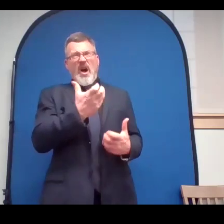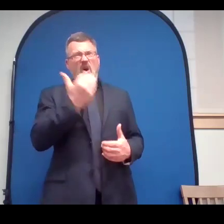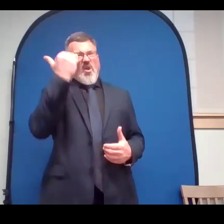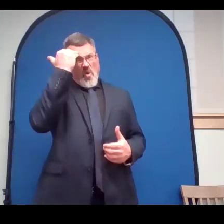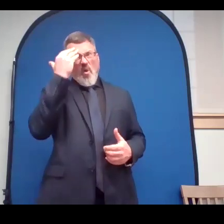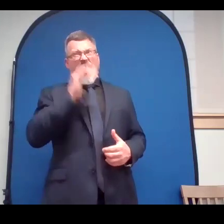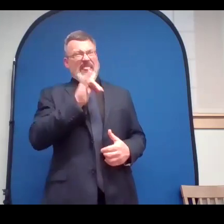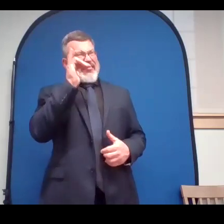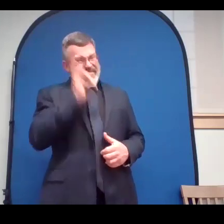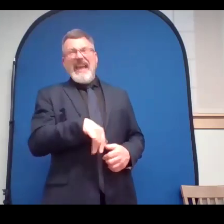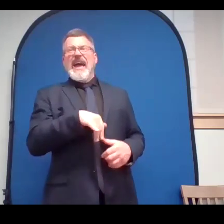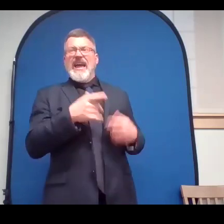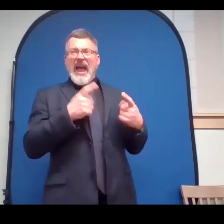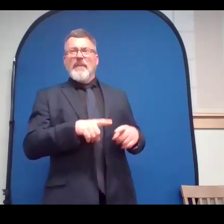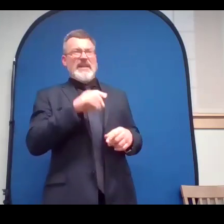Speculating, but I mean,